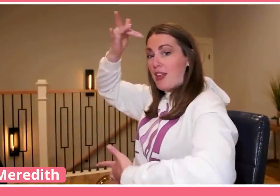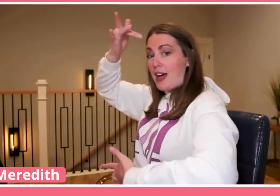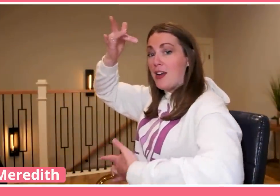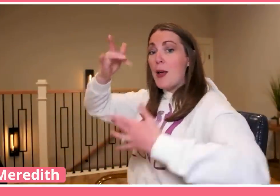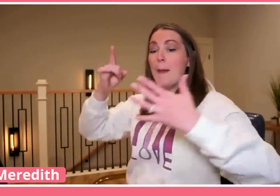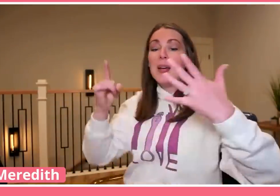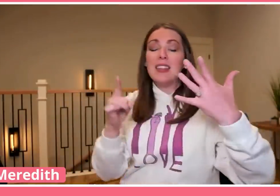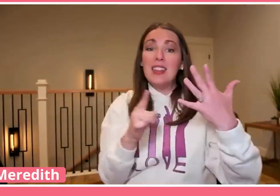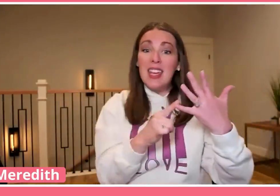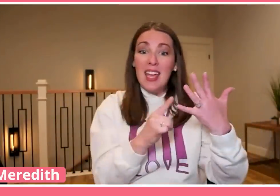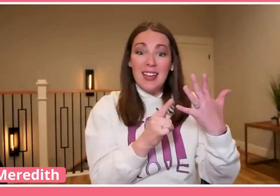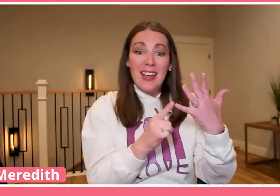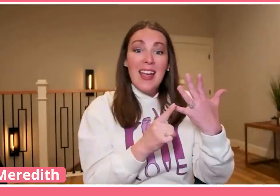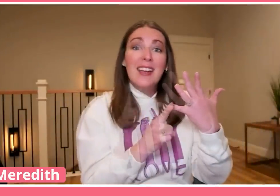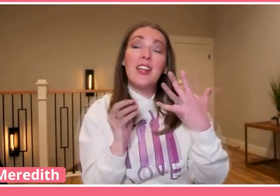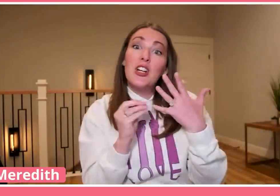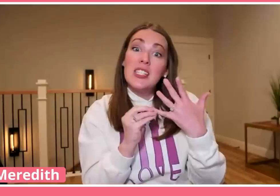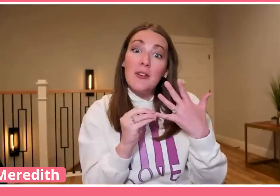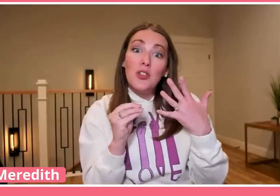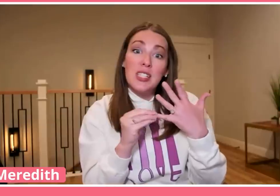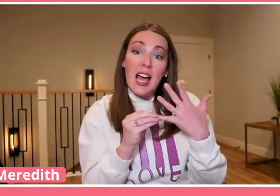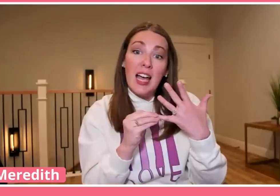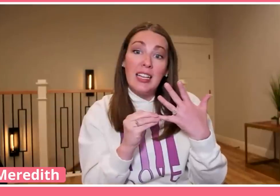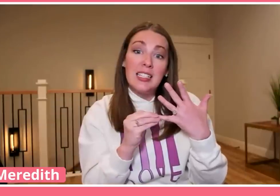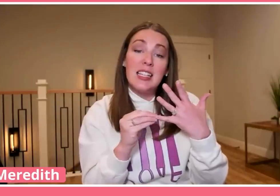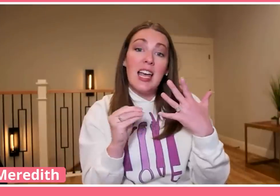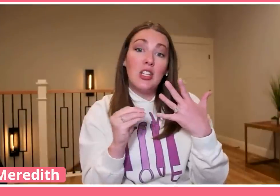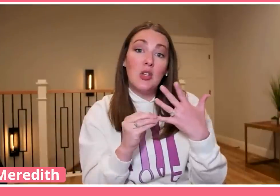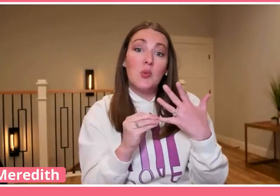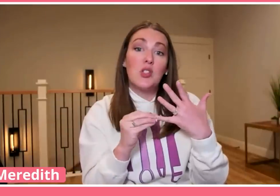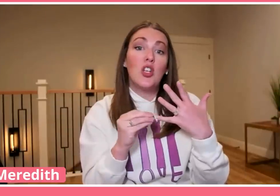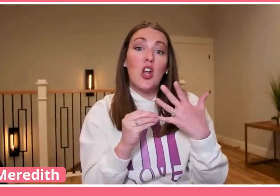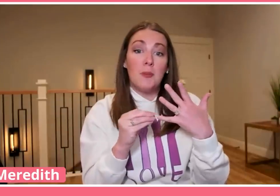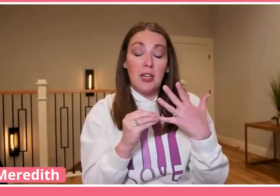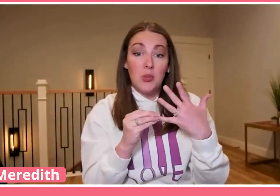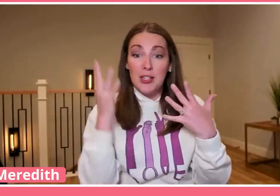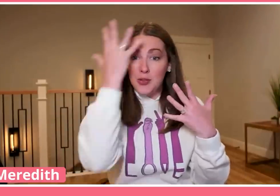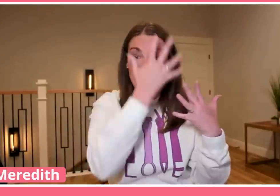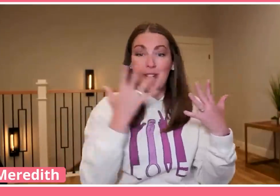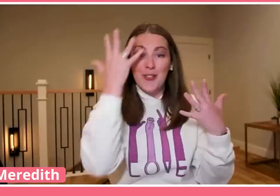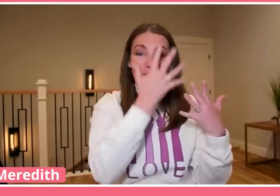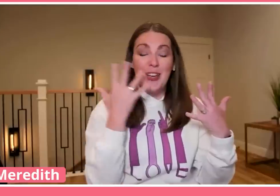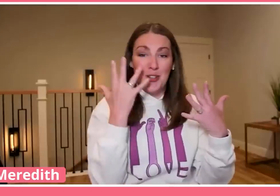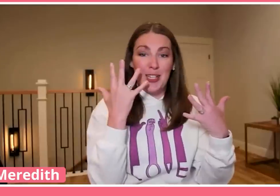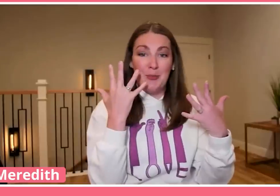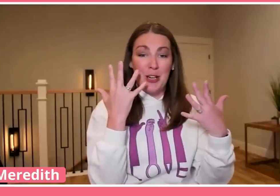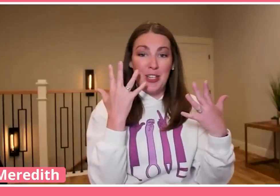that? But then there are several signs that use what's called non-manual signals, your facial expression.